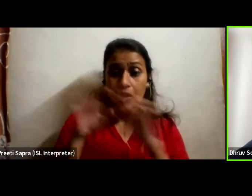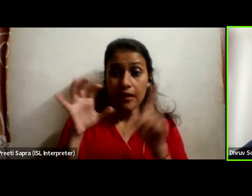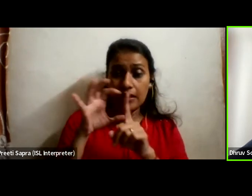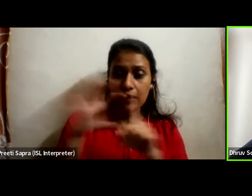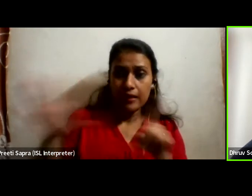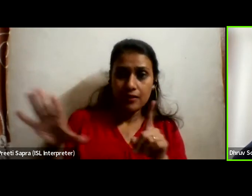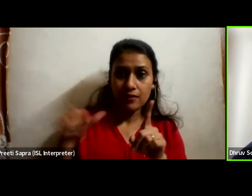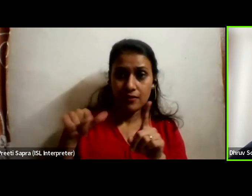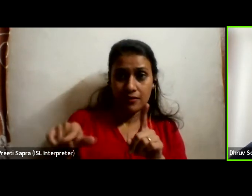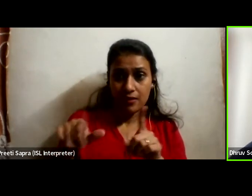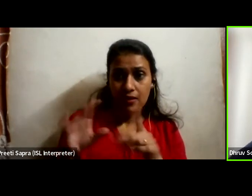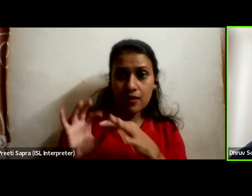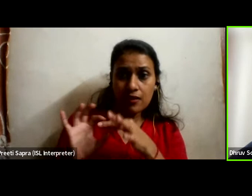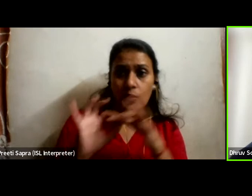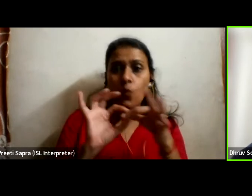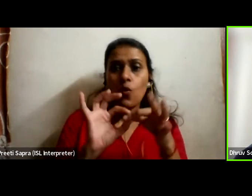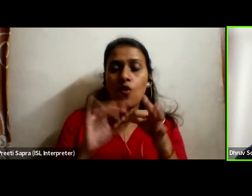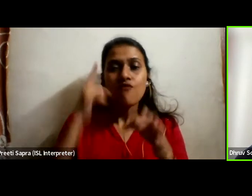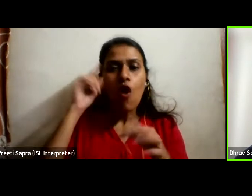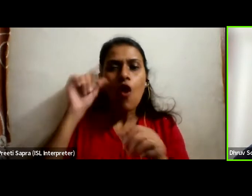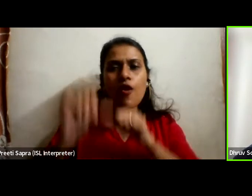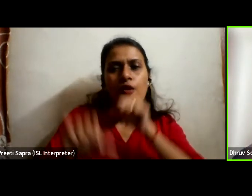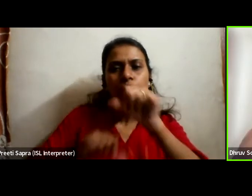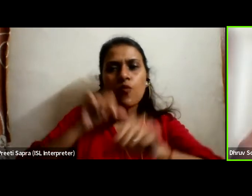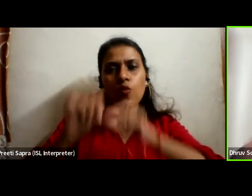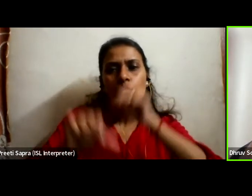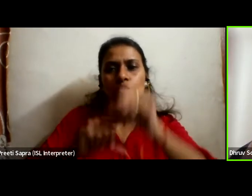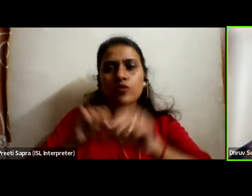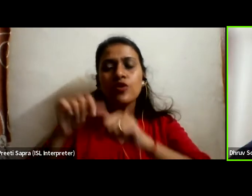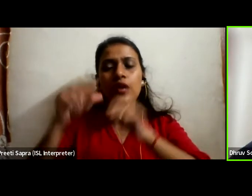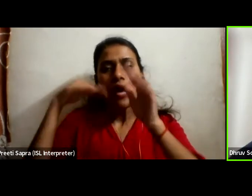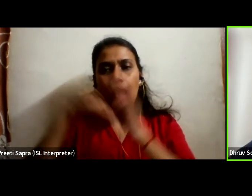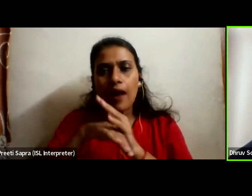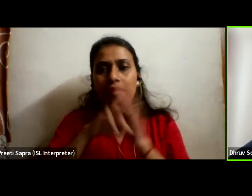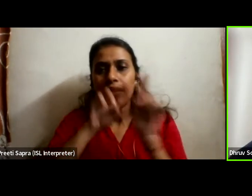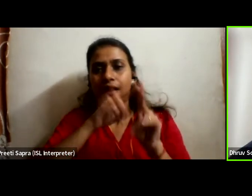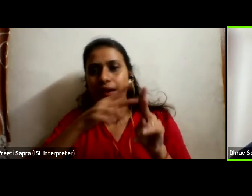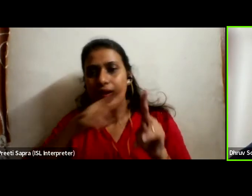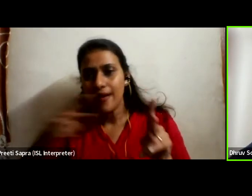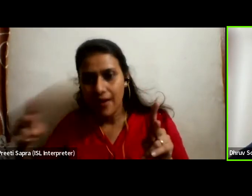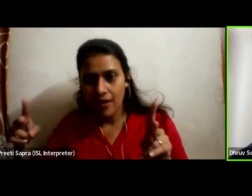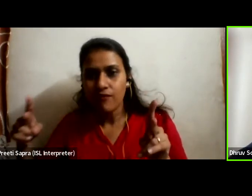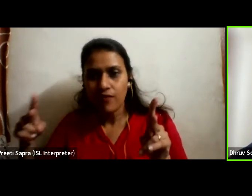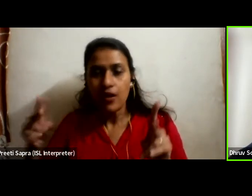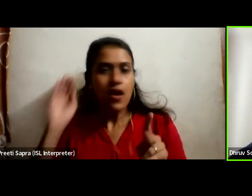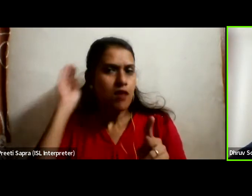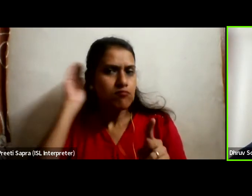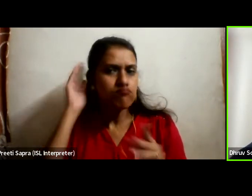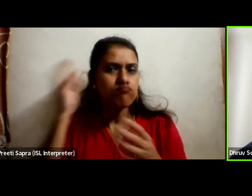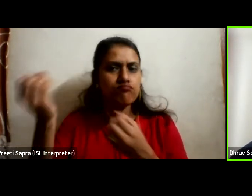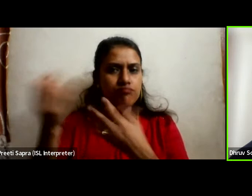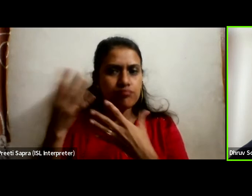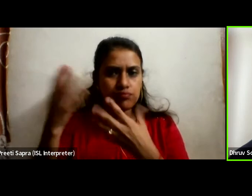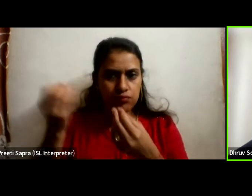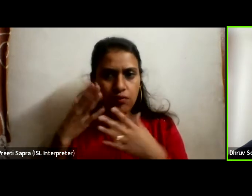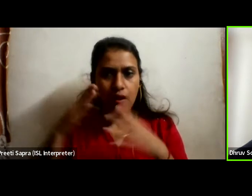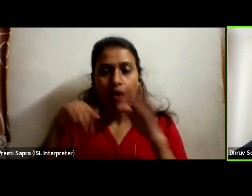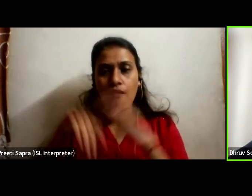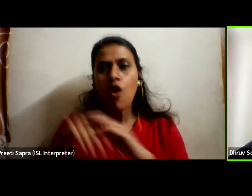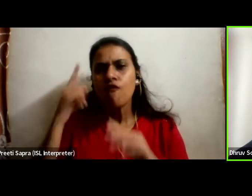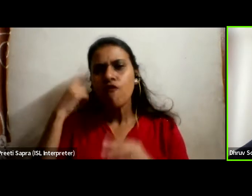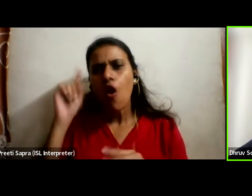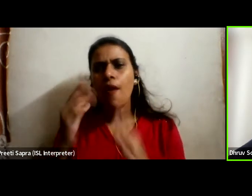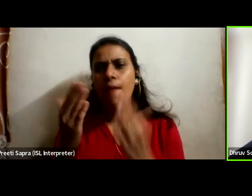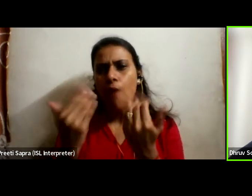management procedure where several pieces of information regarding the possibility